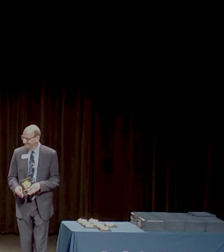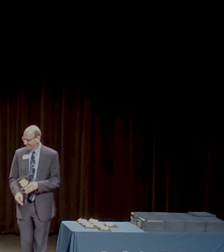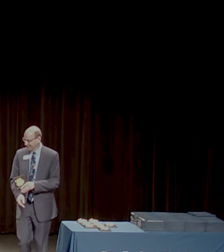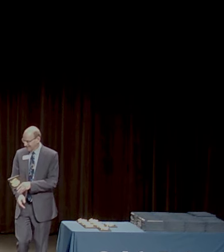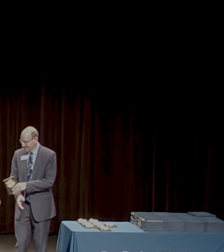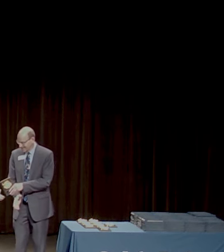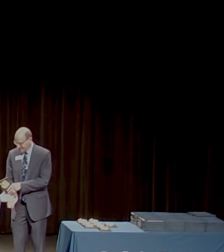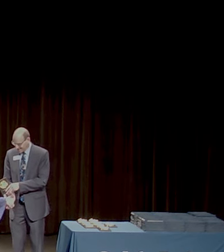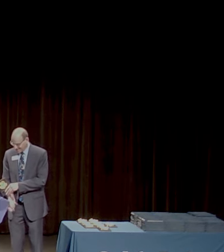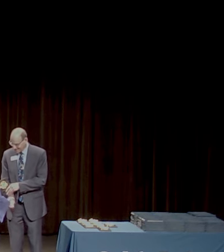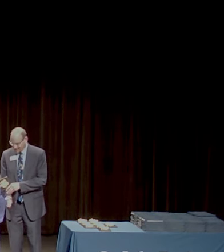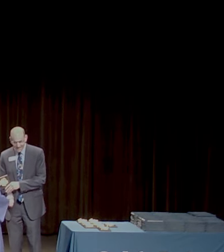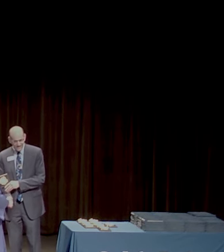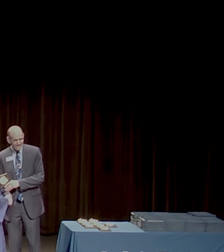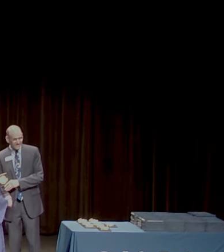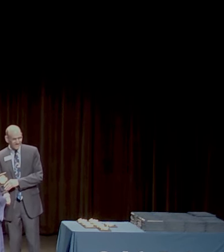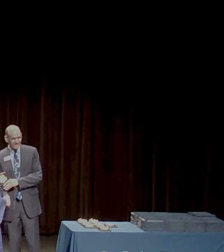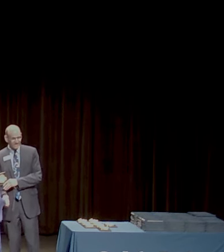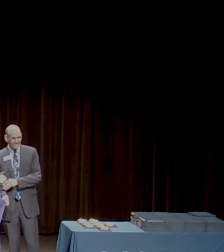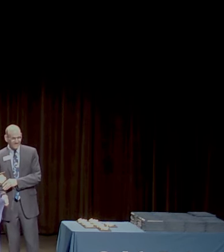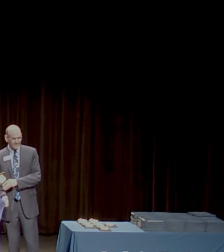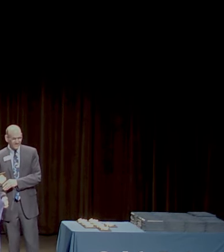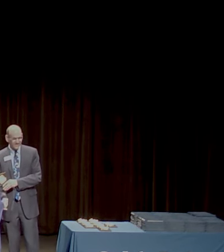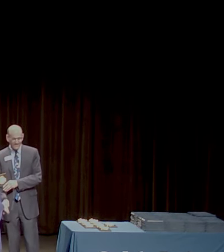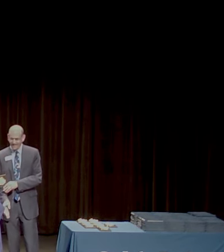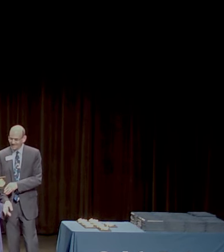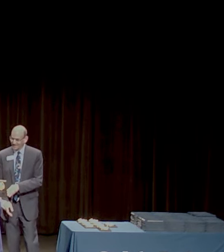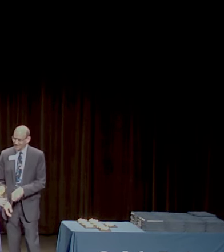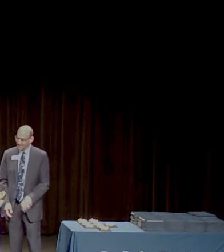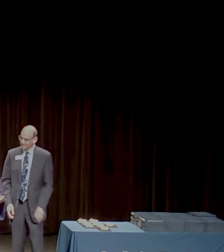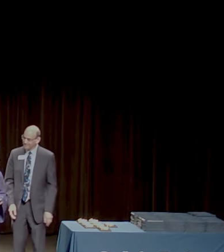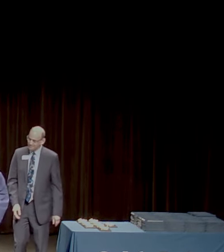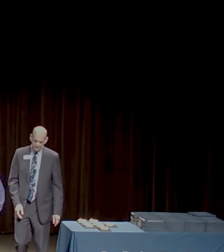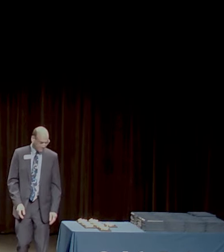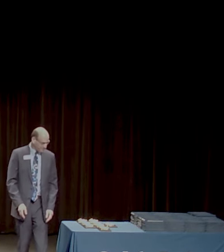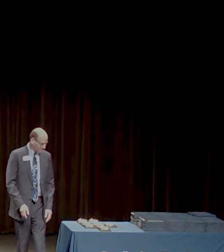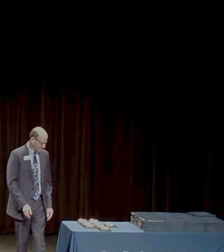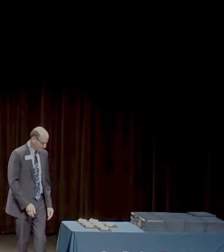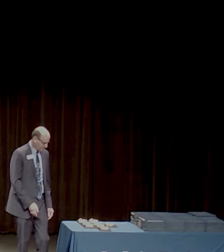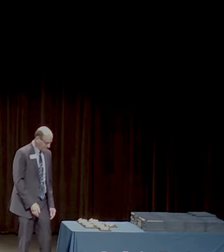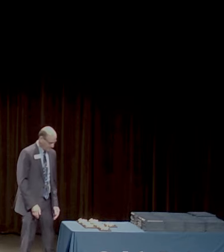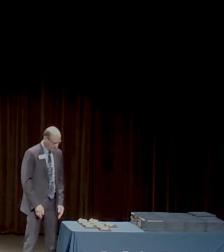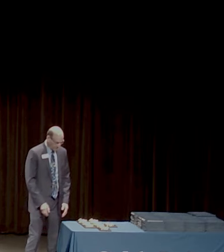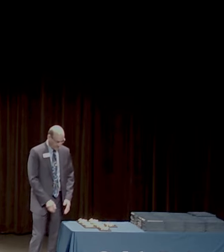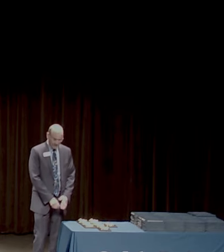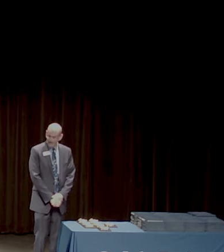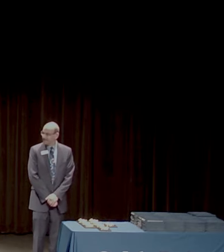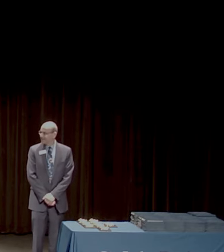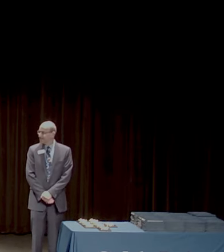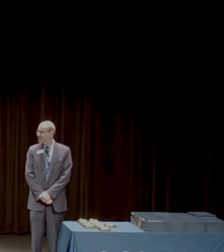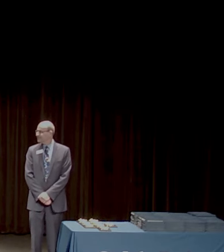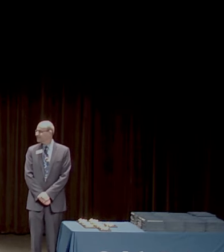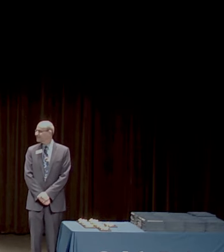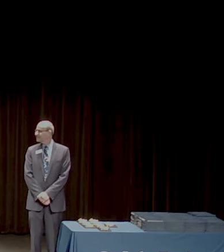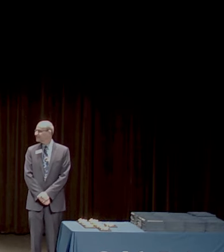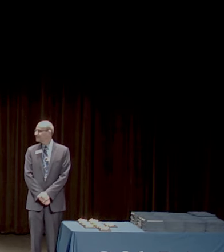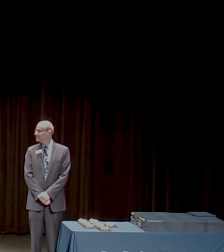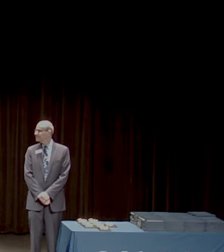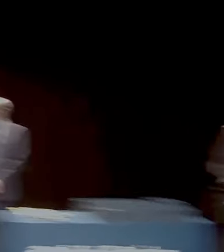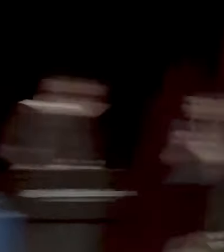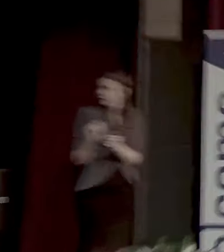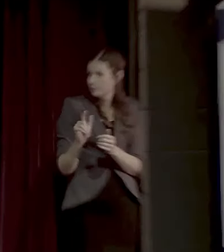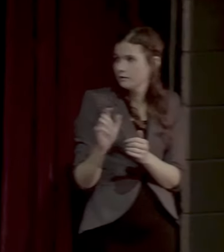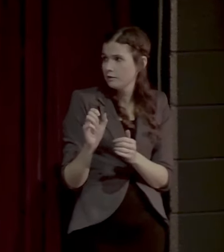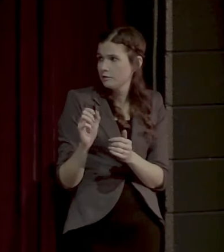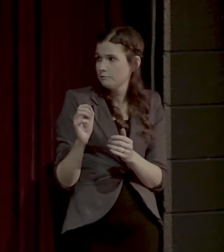She was one of three students named to the All North Dakota academic team. And she is the newest member of the Royals family,